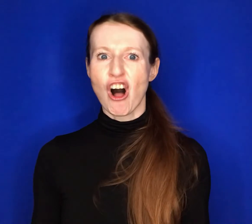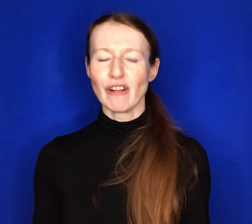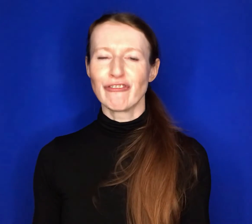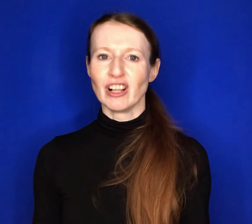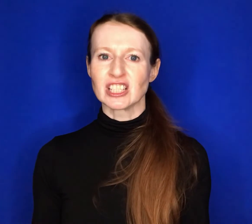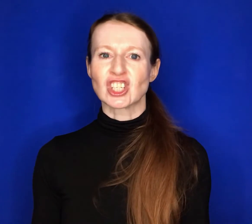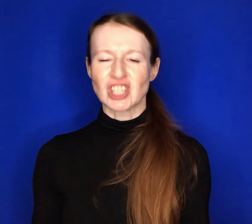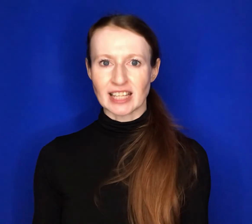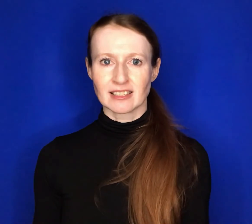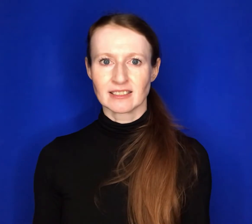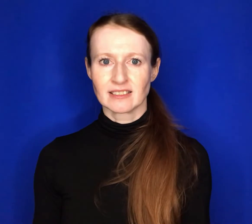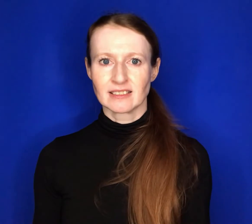all full of shit.